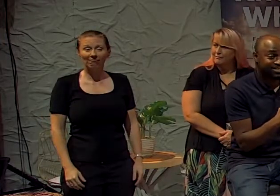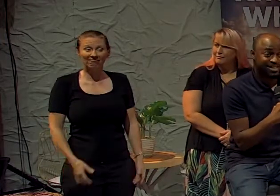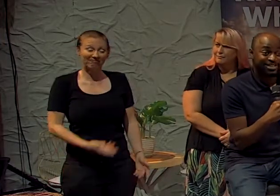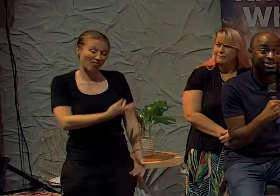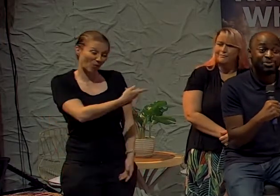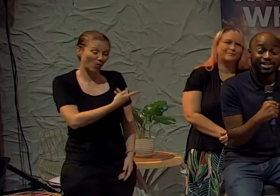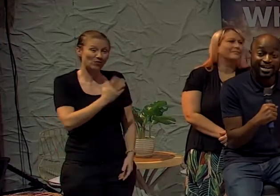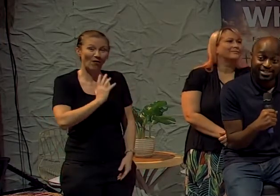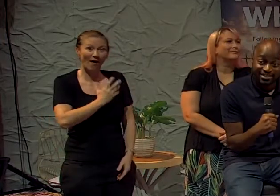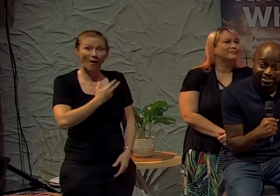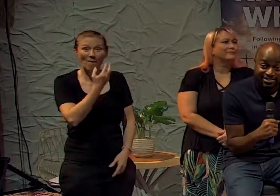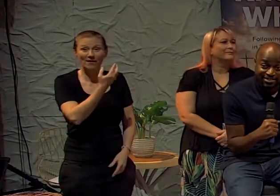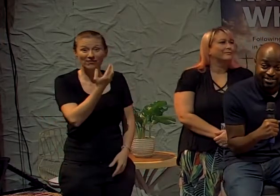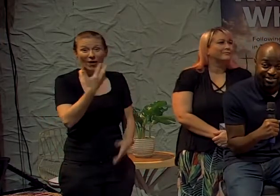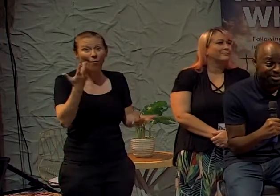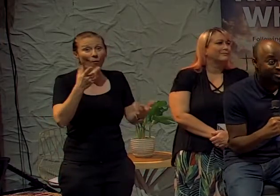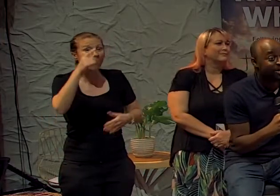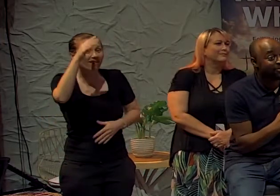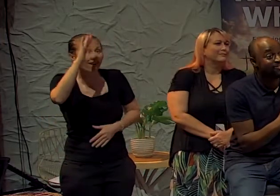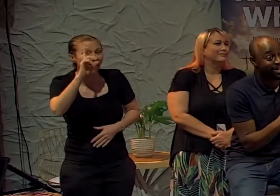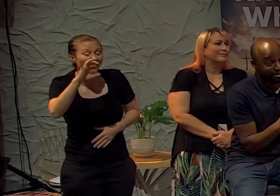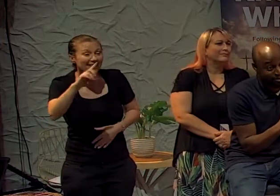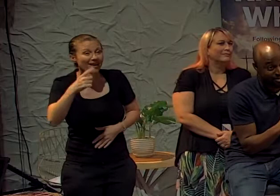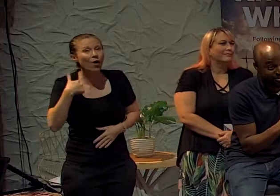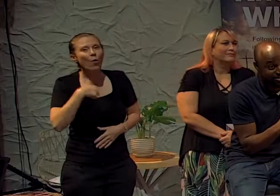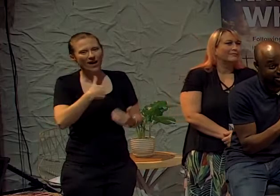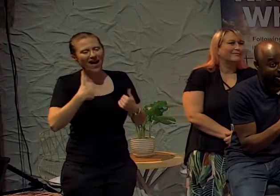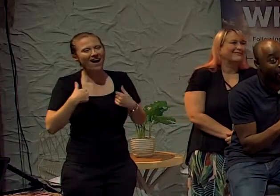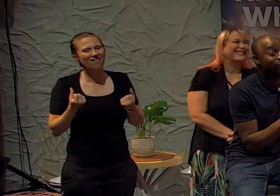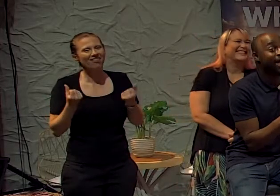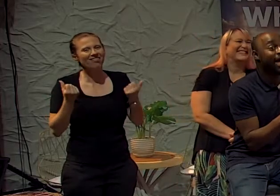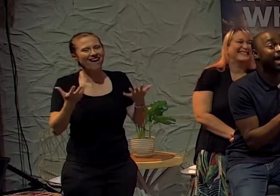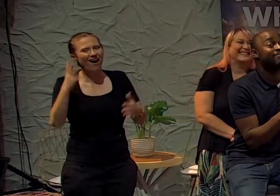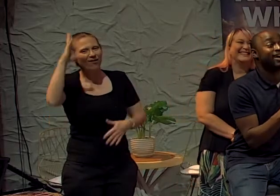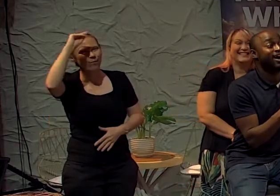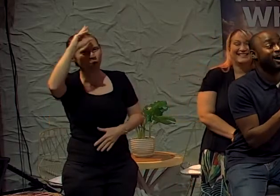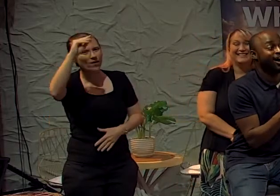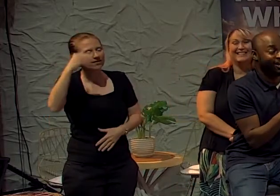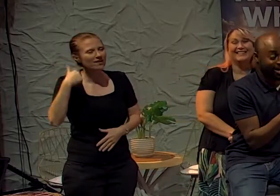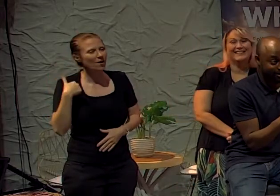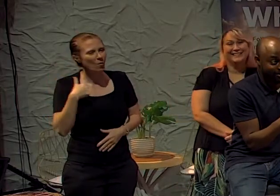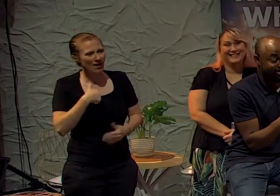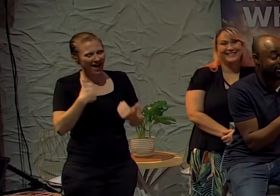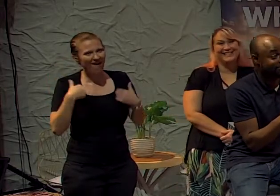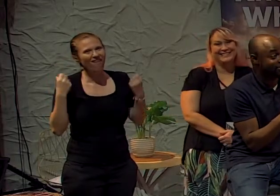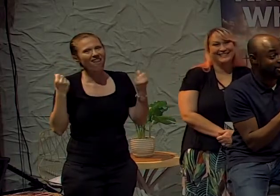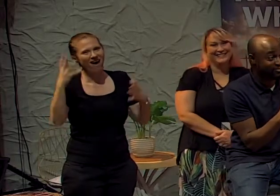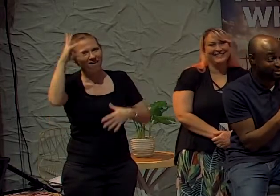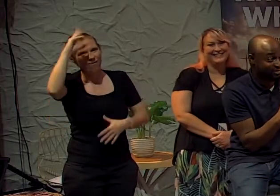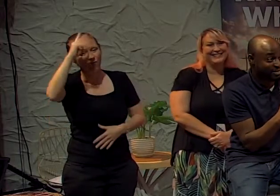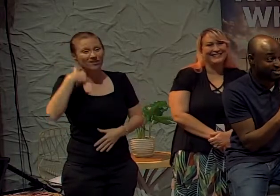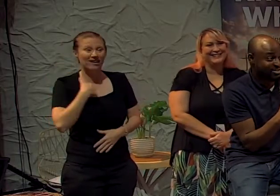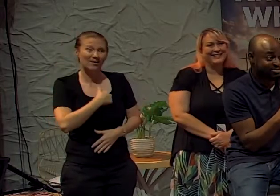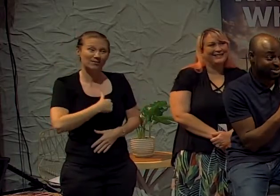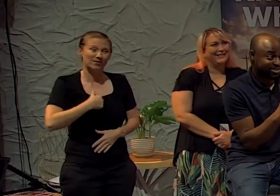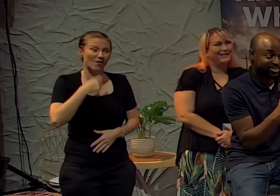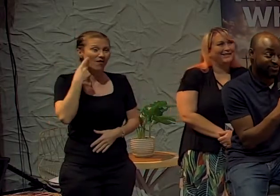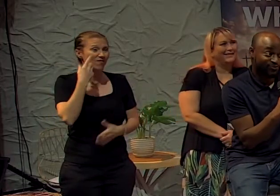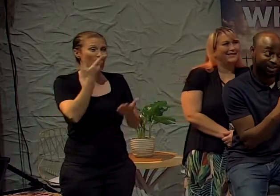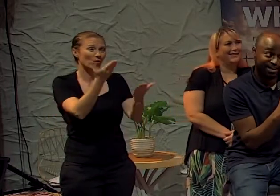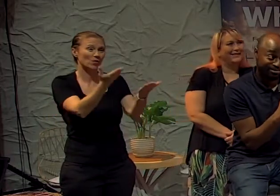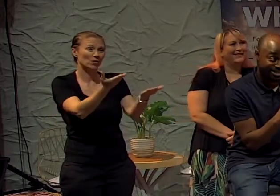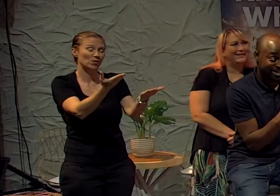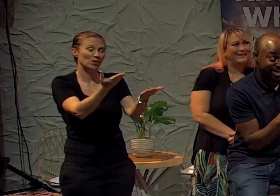best friends. And you know what God did? Now we have a lot of boys. Yeah. We have a lot of boys. And I'm sorry for the Pharisees because